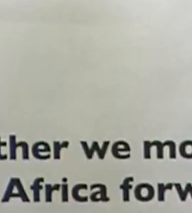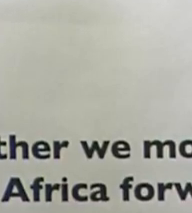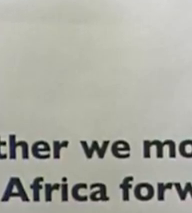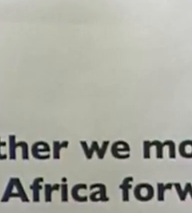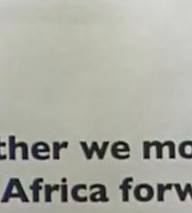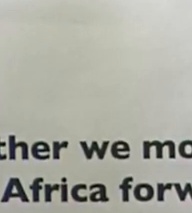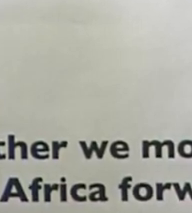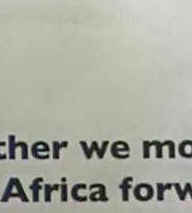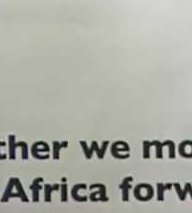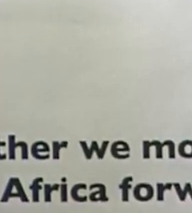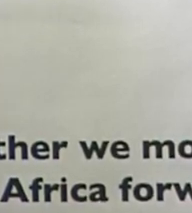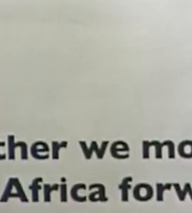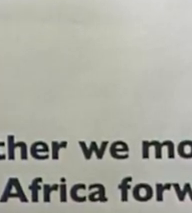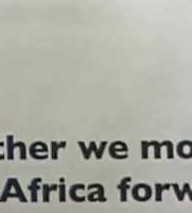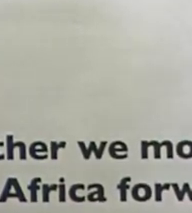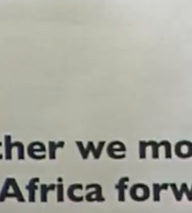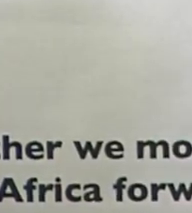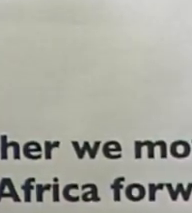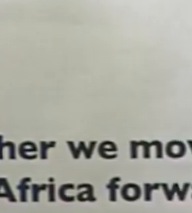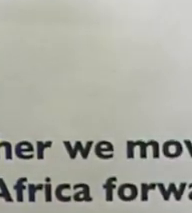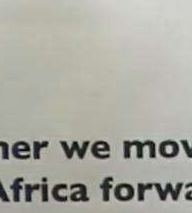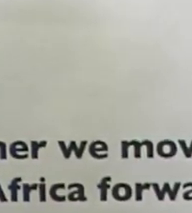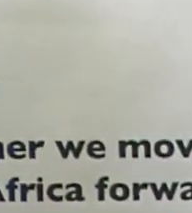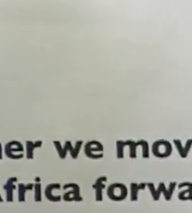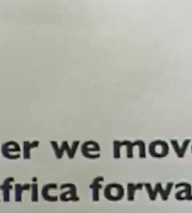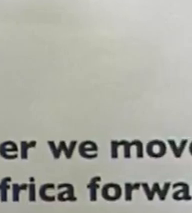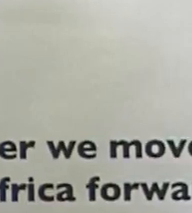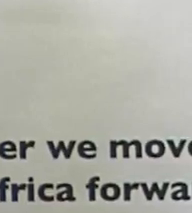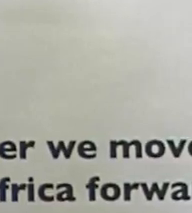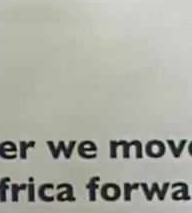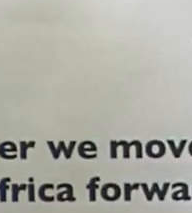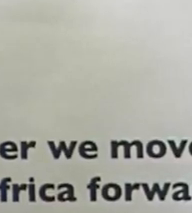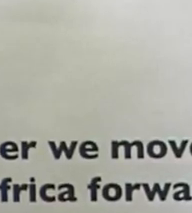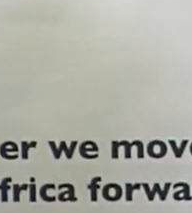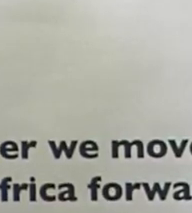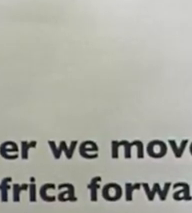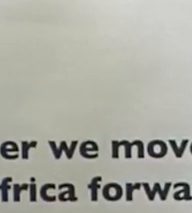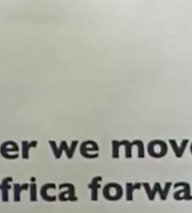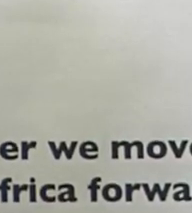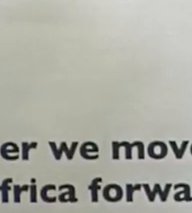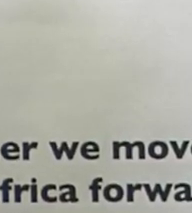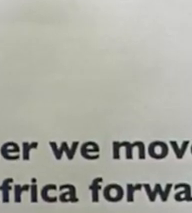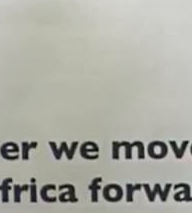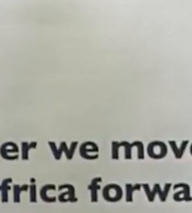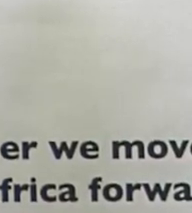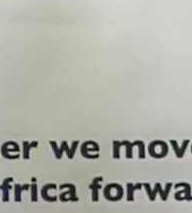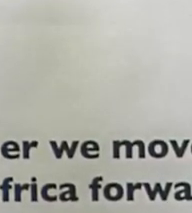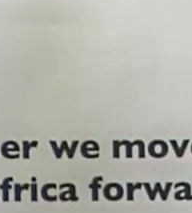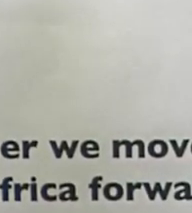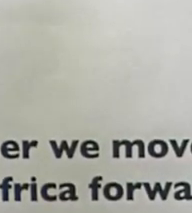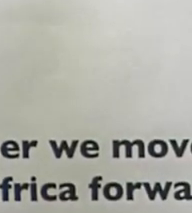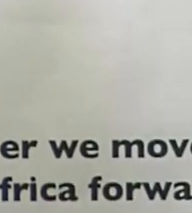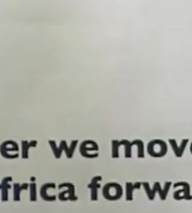now, because for us it is work in progress, and we have been discussing this matter with the Minister of Social Development, but of course